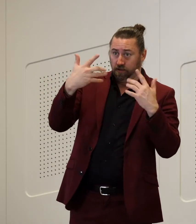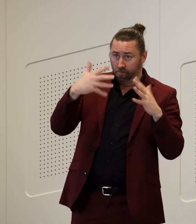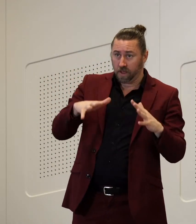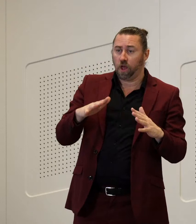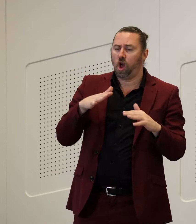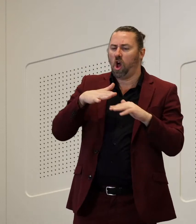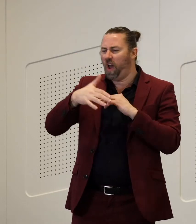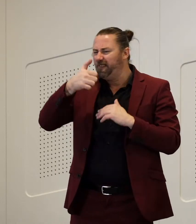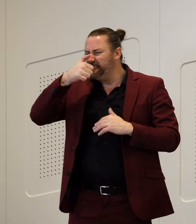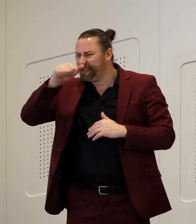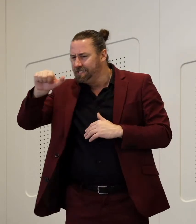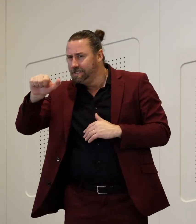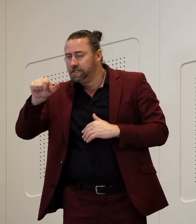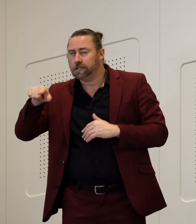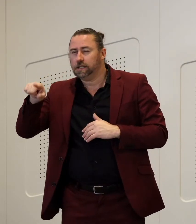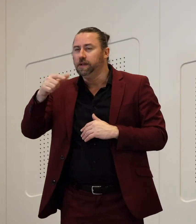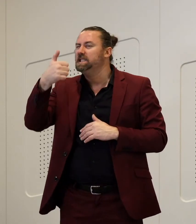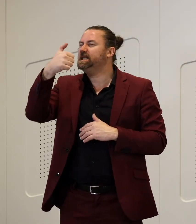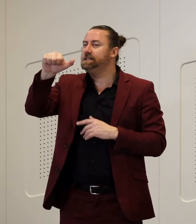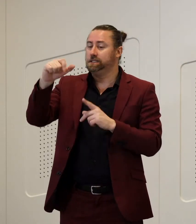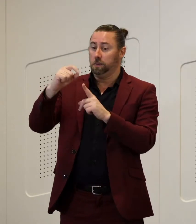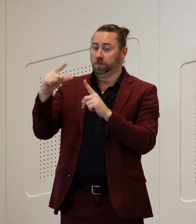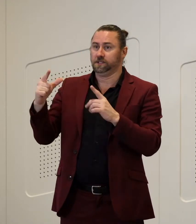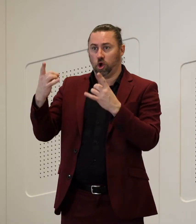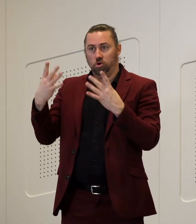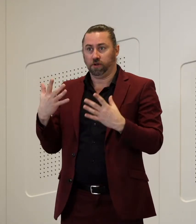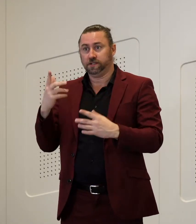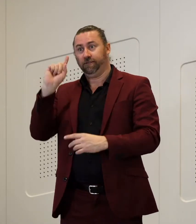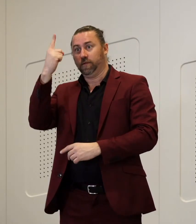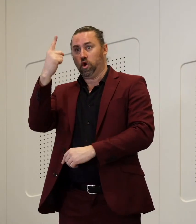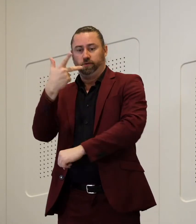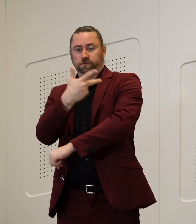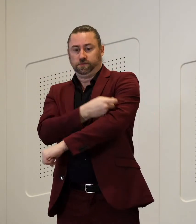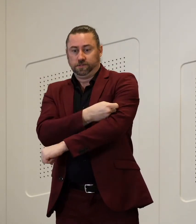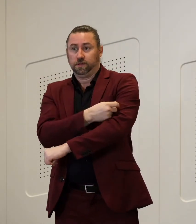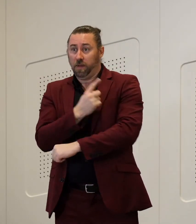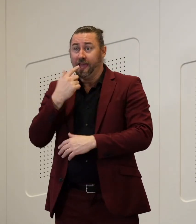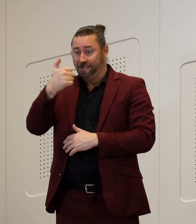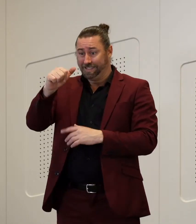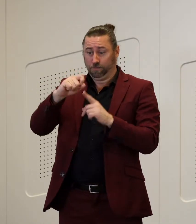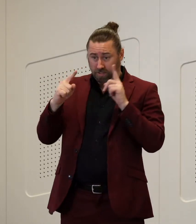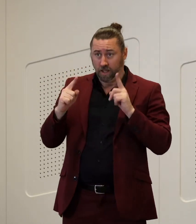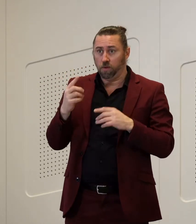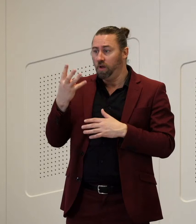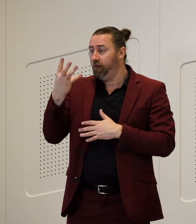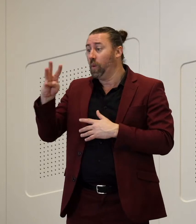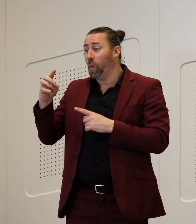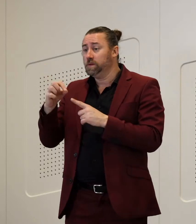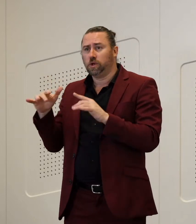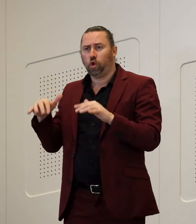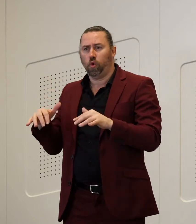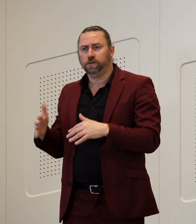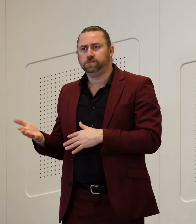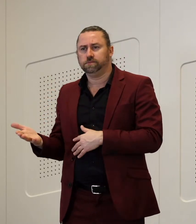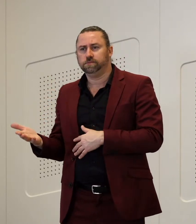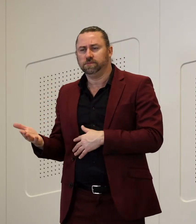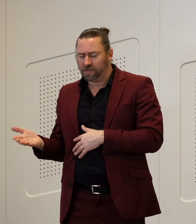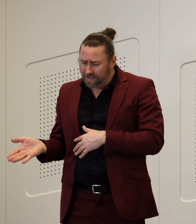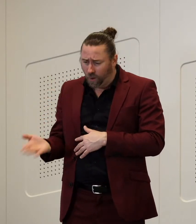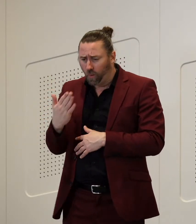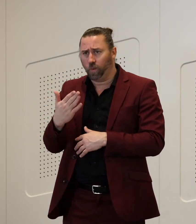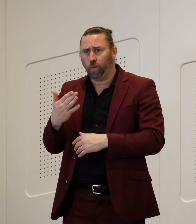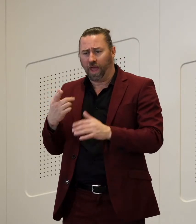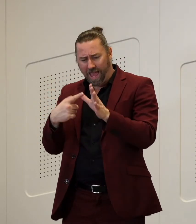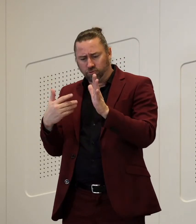years and over, we've got about 60%. So, but that means 40% aren't vaccinated yet. So we really want those people coming forward.